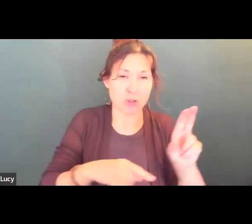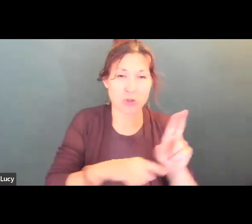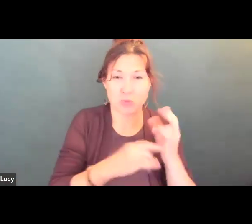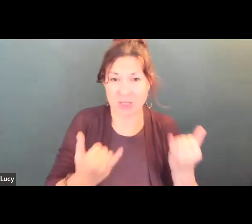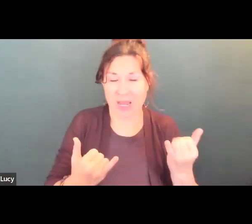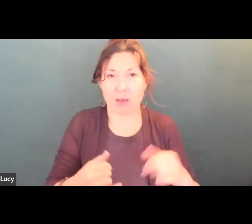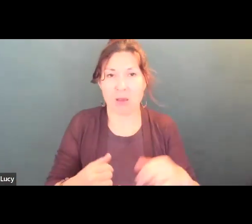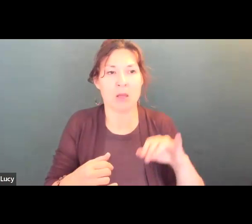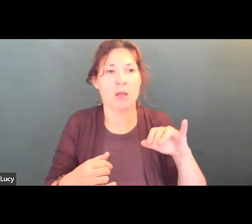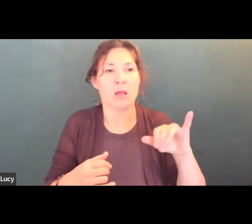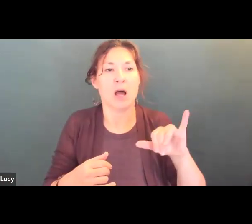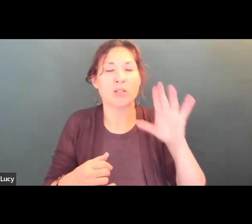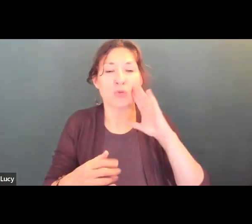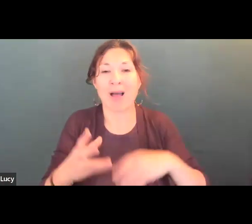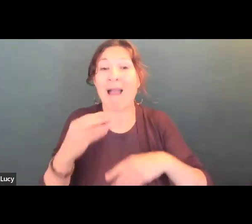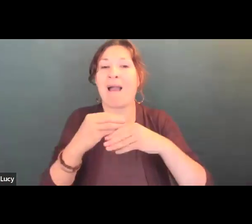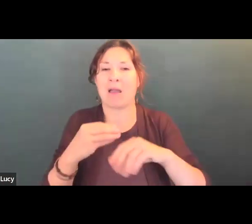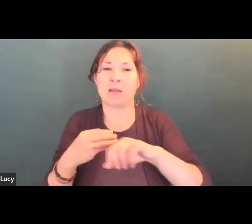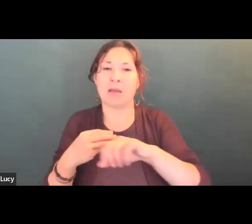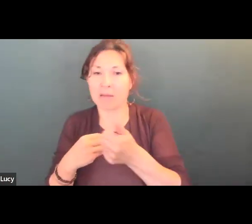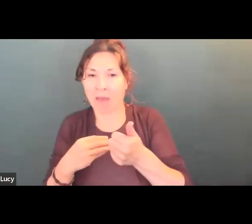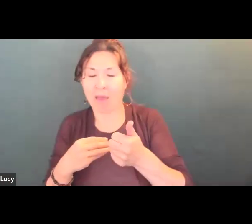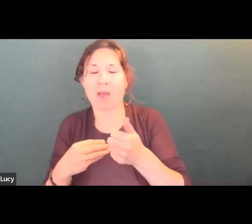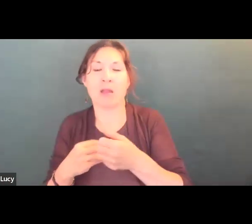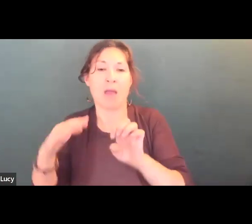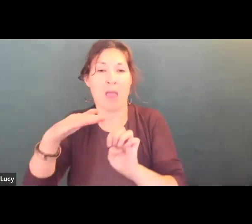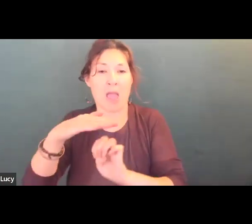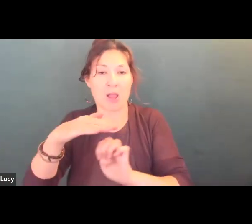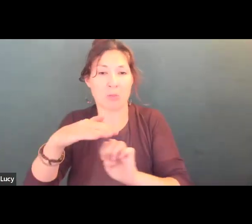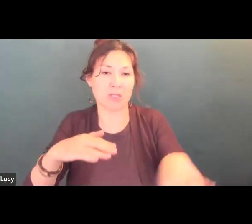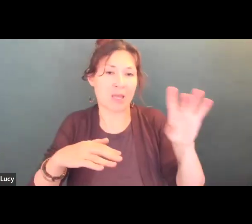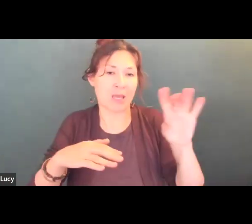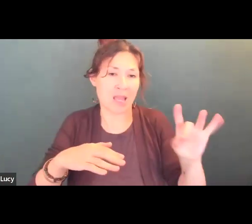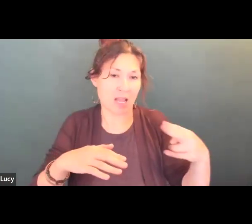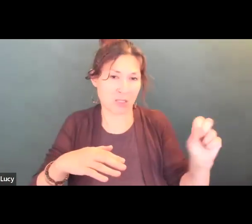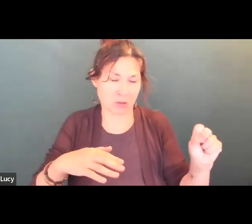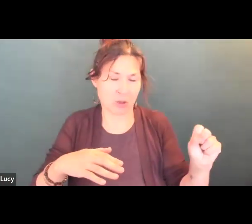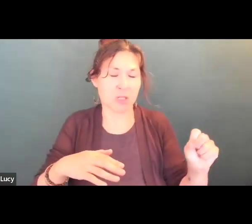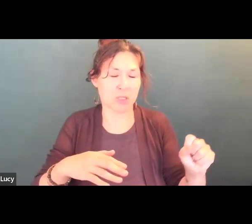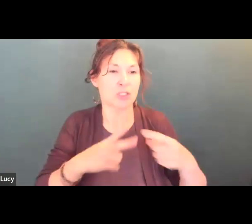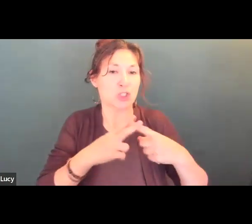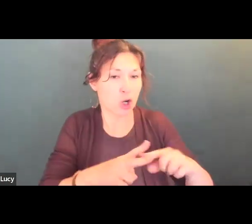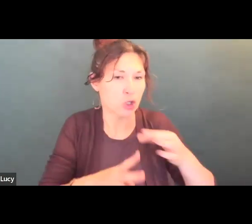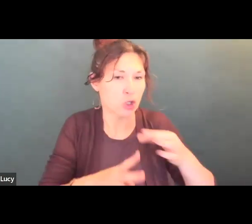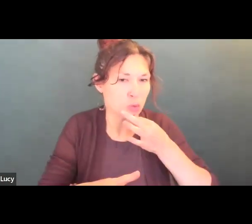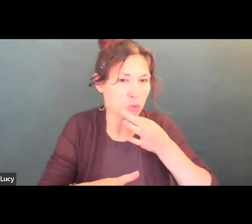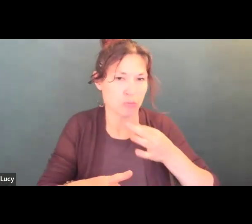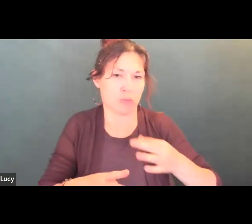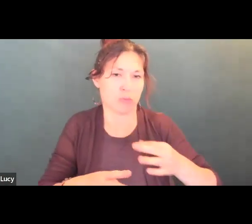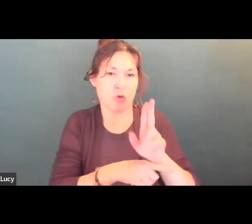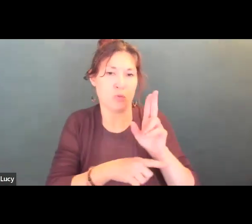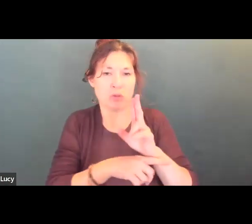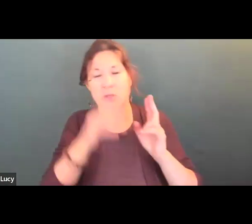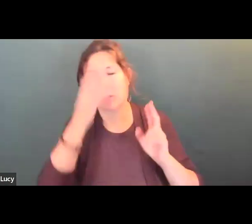additional 10 elementary and 8 high schools who are preparing to roll out the pouches. And we anticipate an additional group of